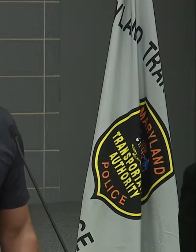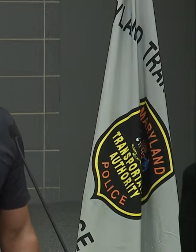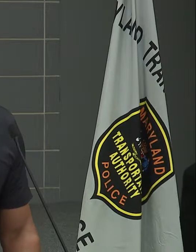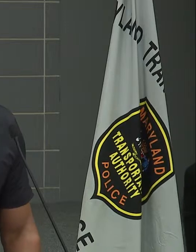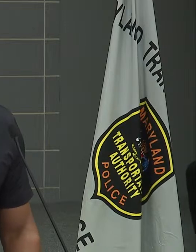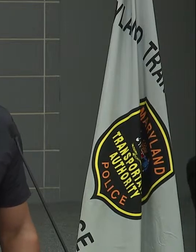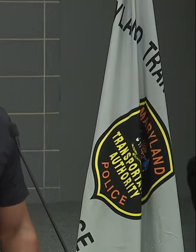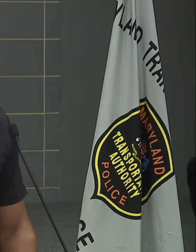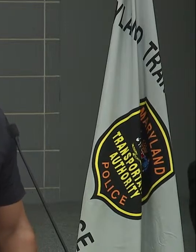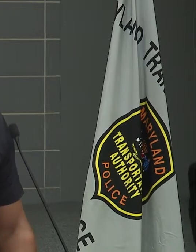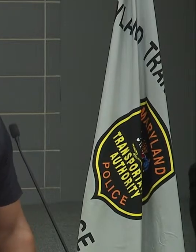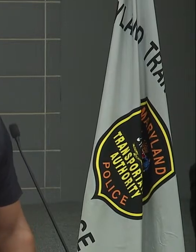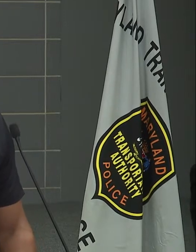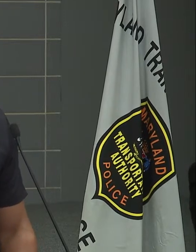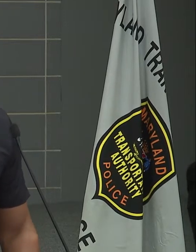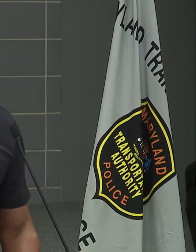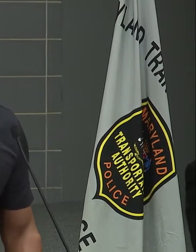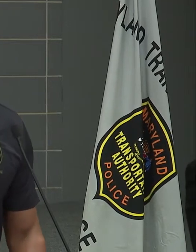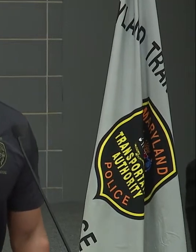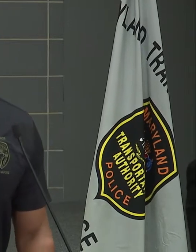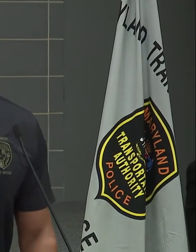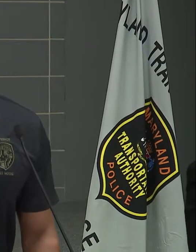work will continue.